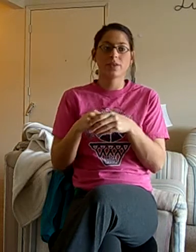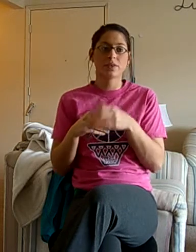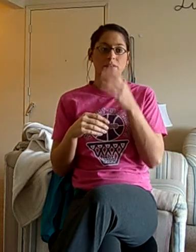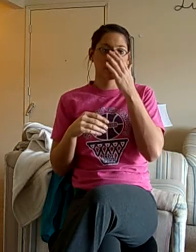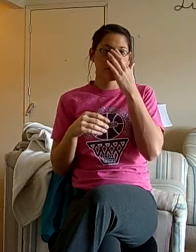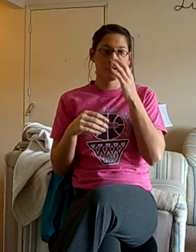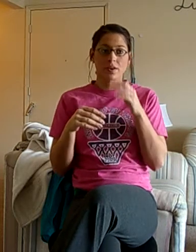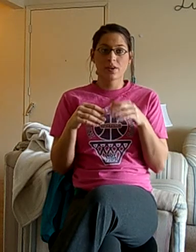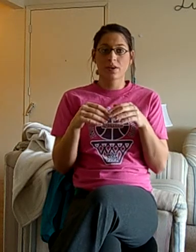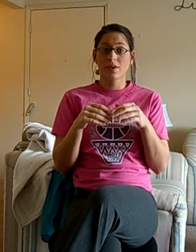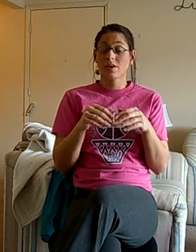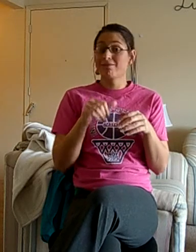So unlike